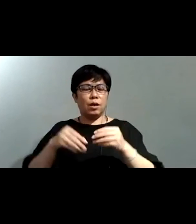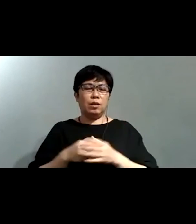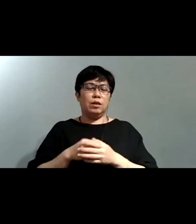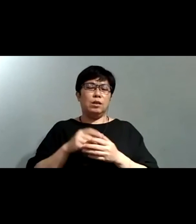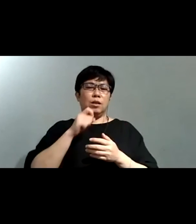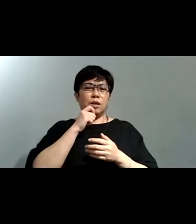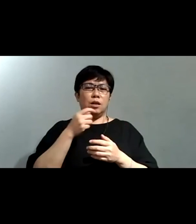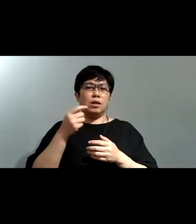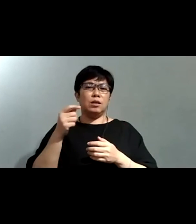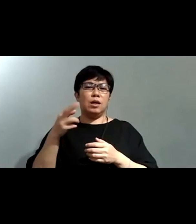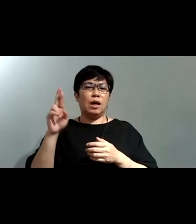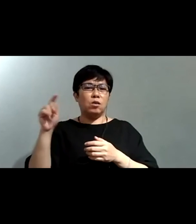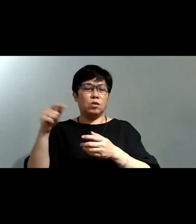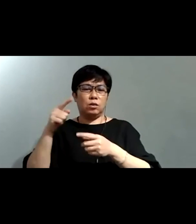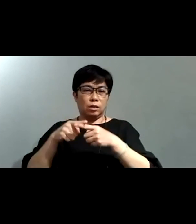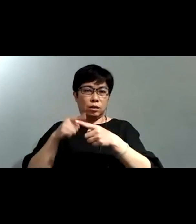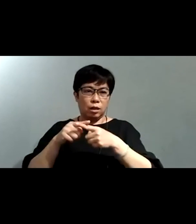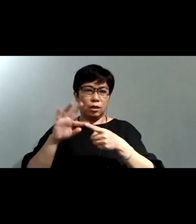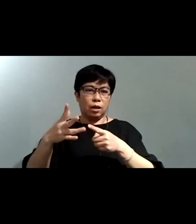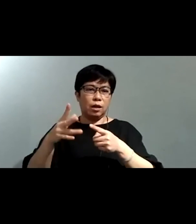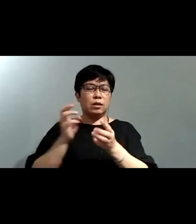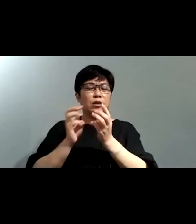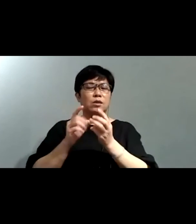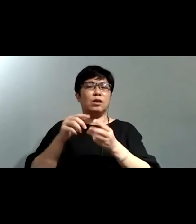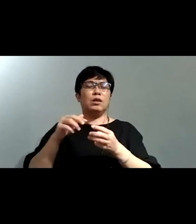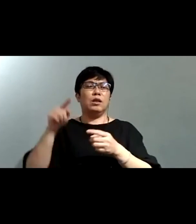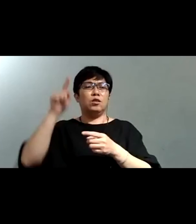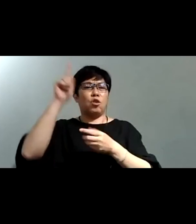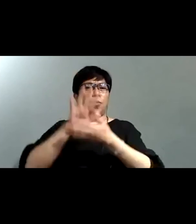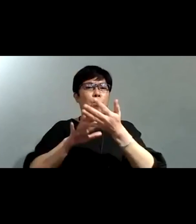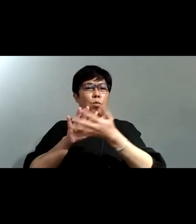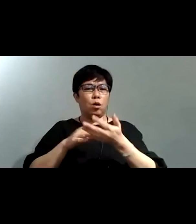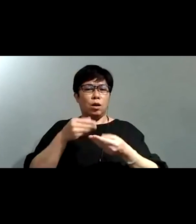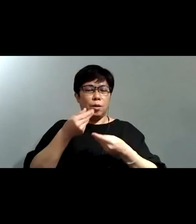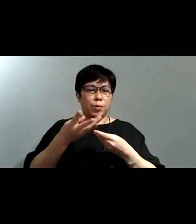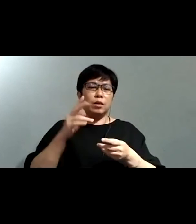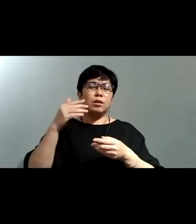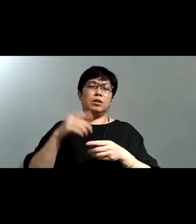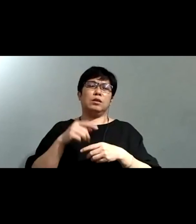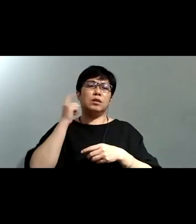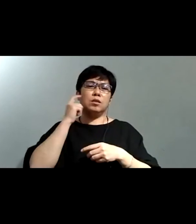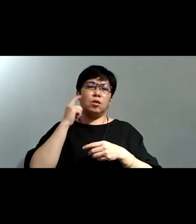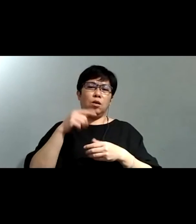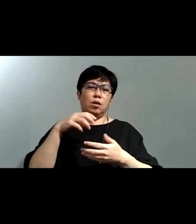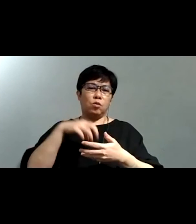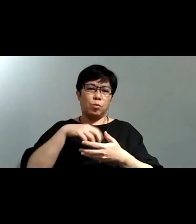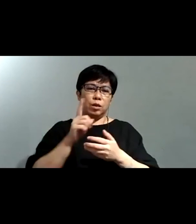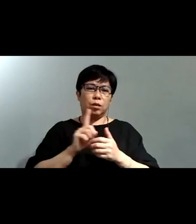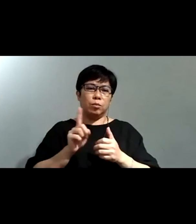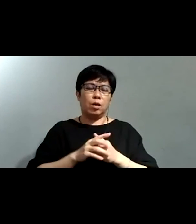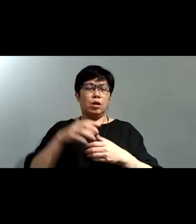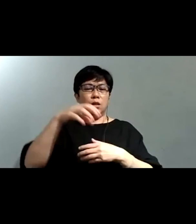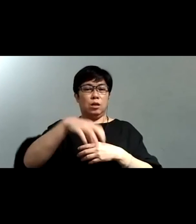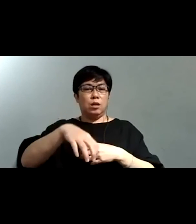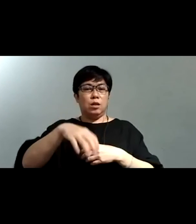and then collect the opinion of the resident towards the mini construction work in the district. So you can